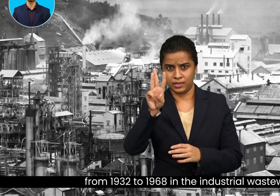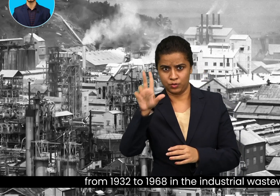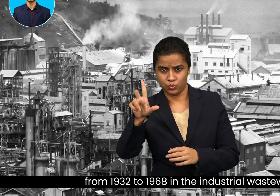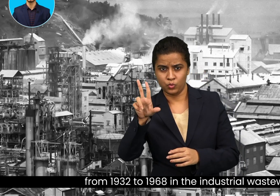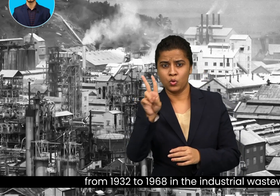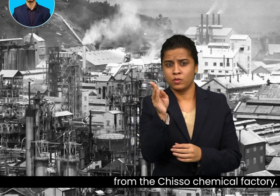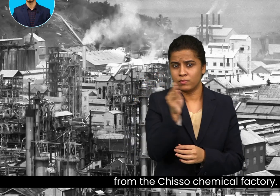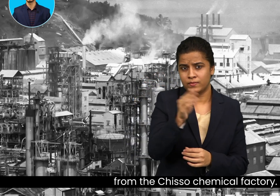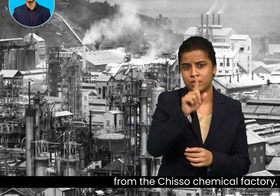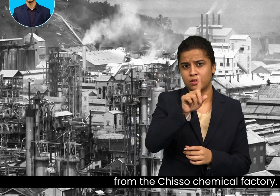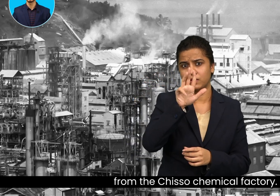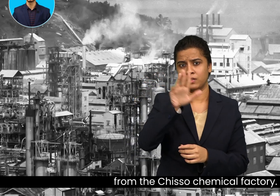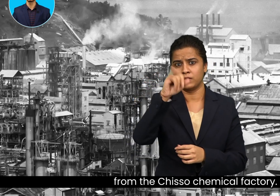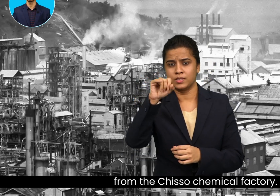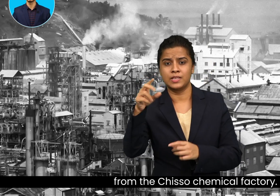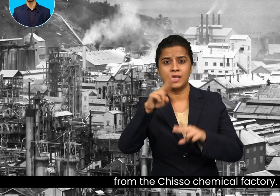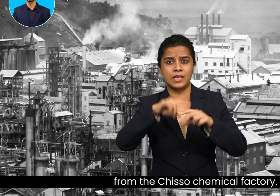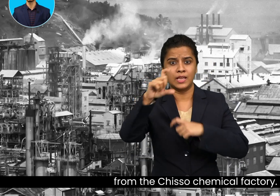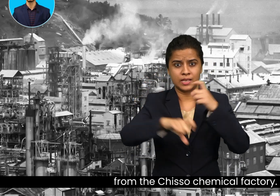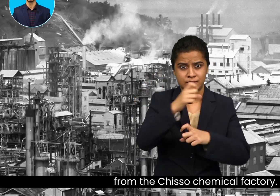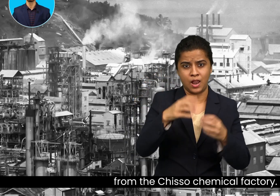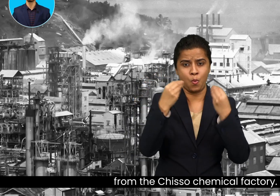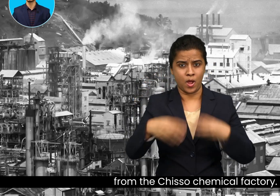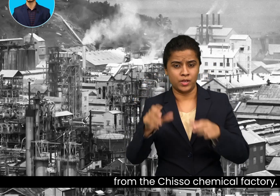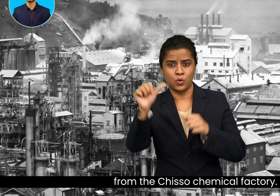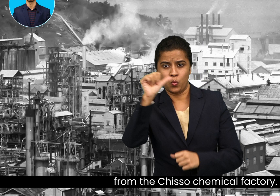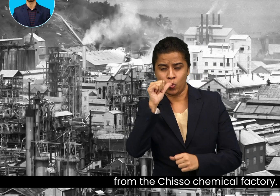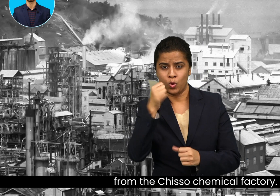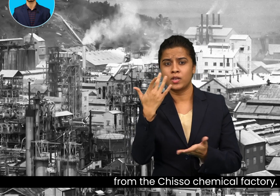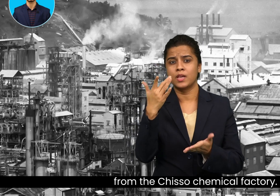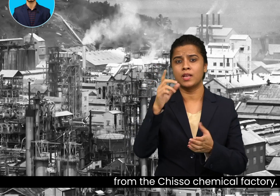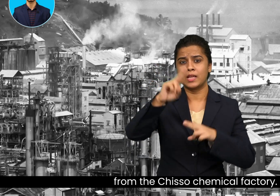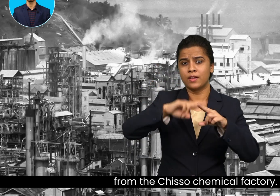industrial wastewater from the Chisso chemical factory.